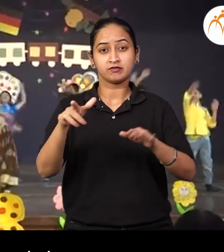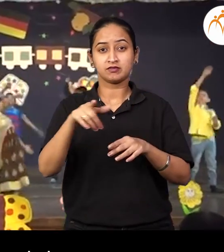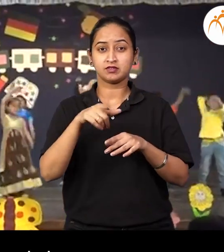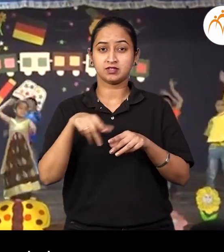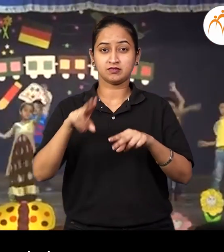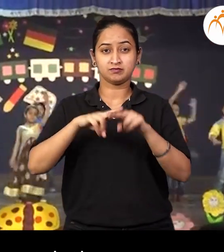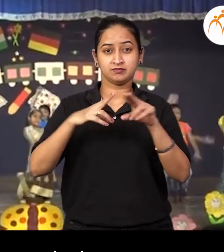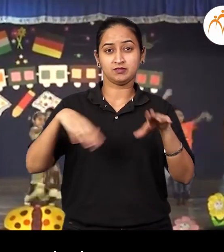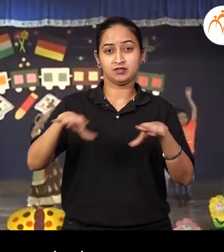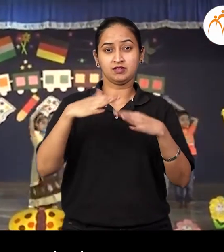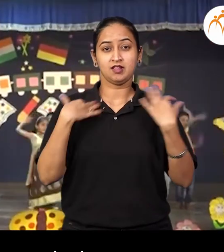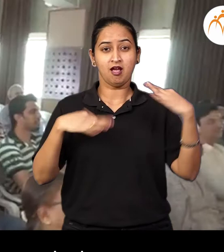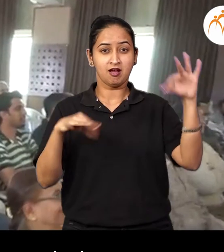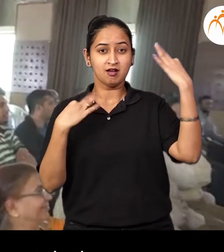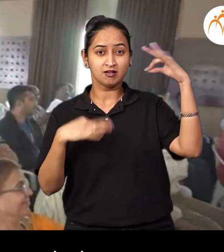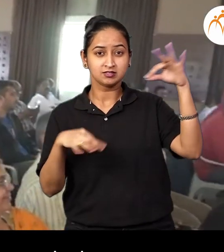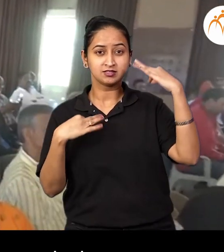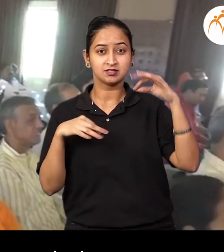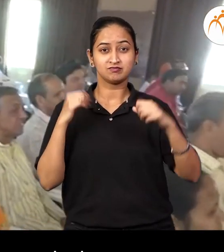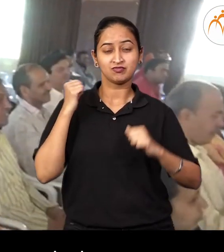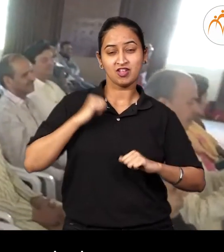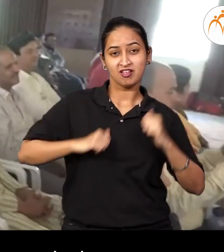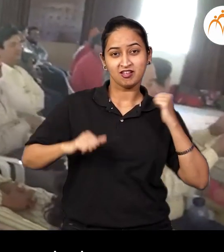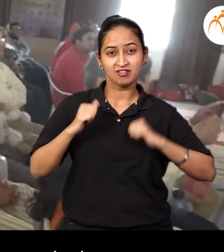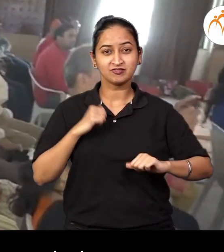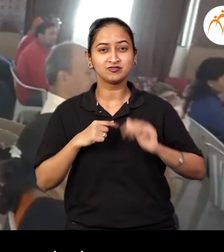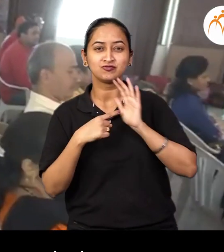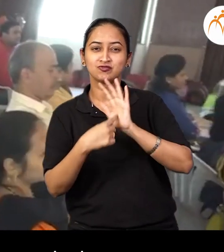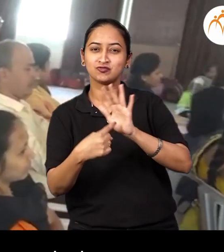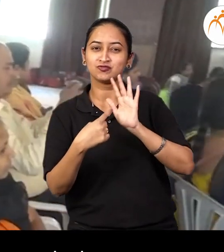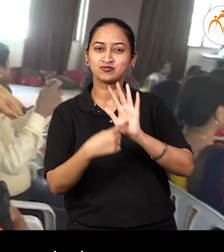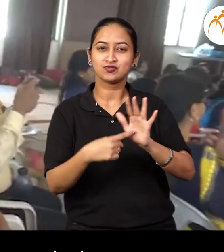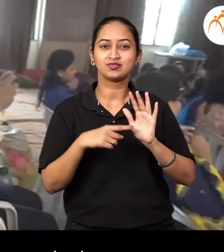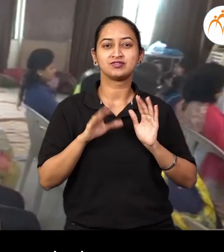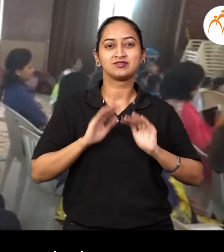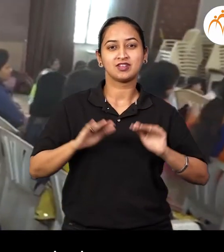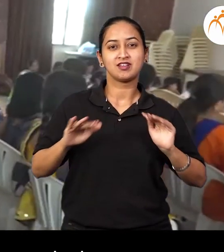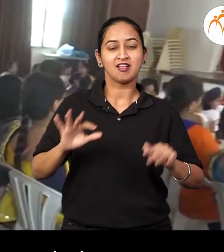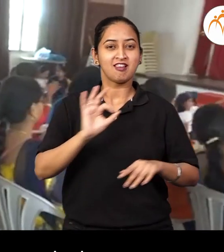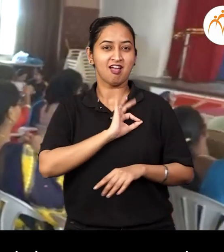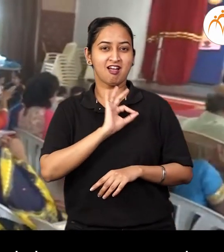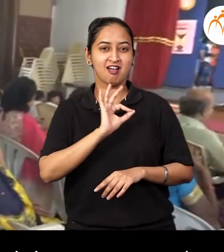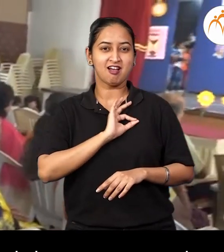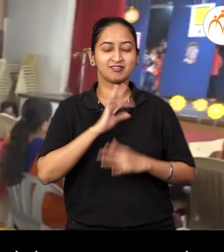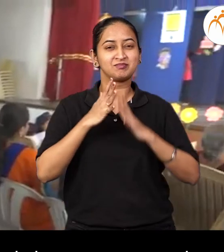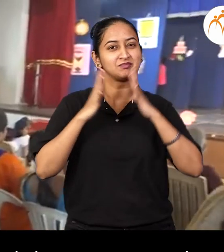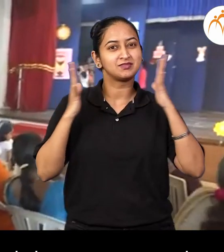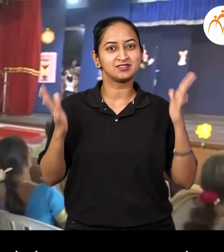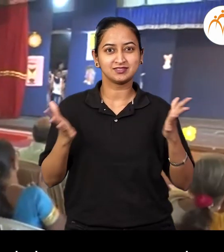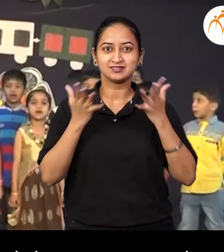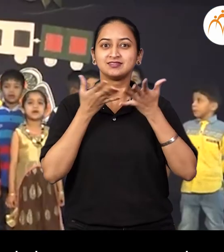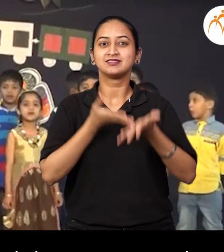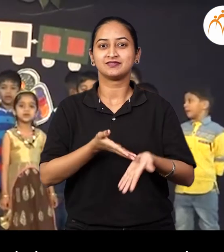dance. Their parents come to watch the program. Children